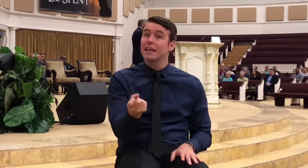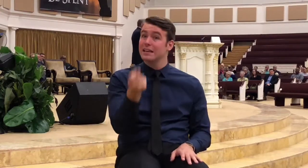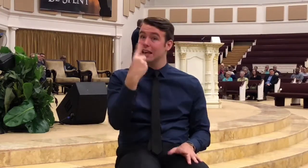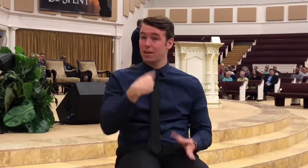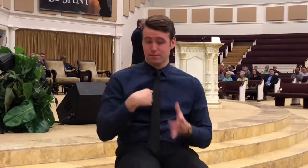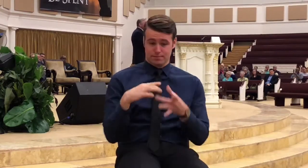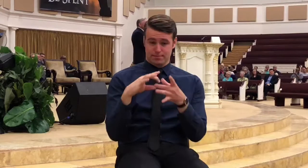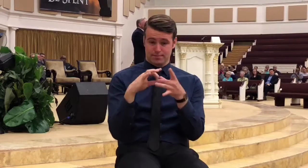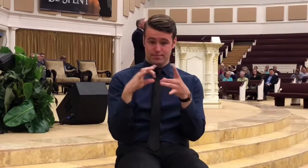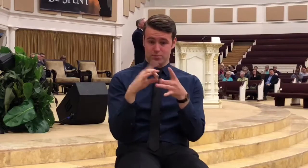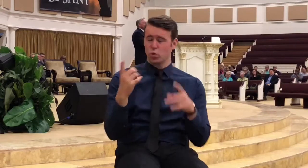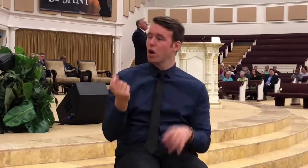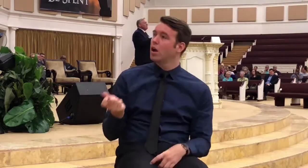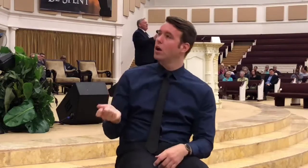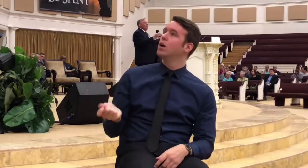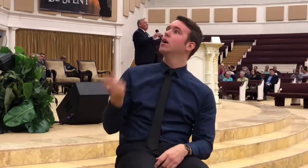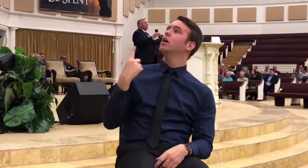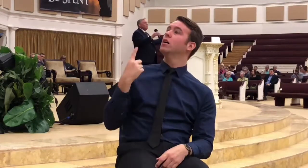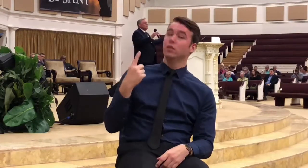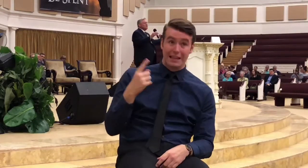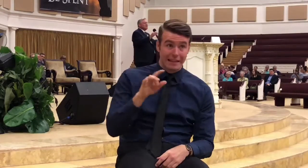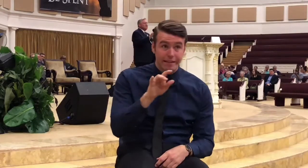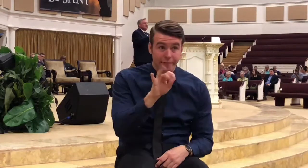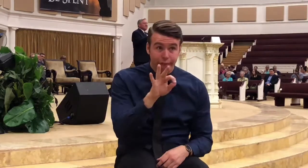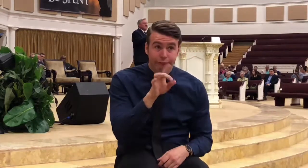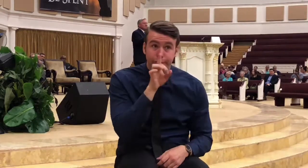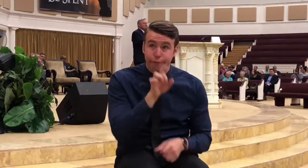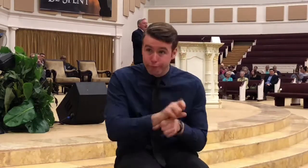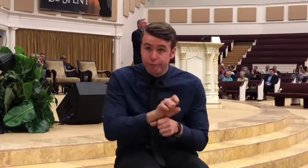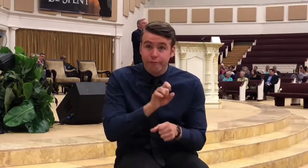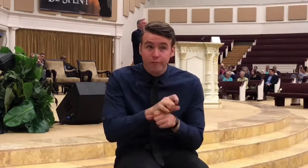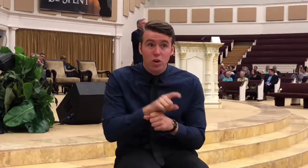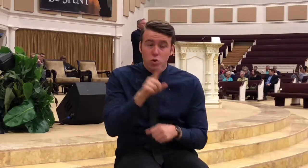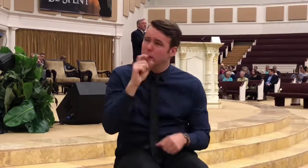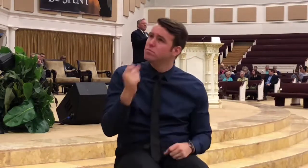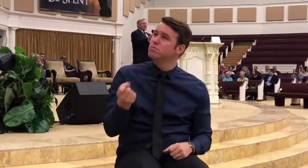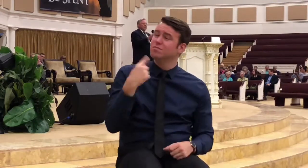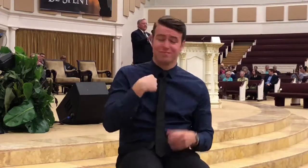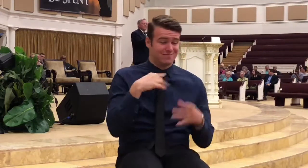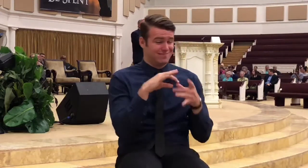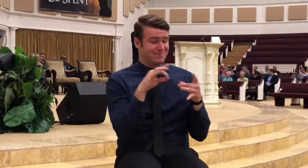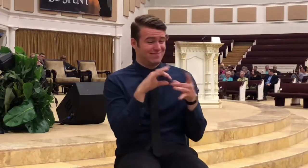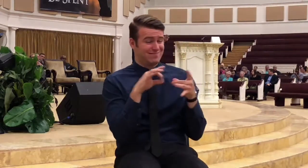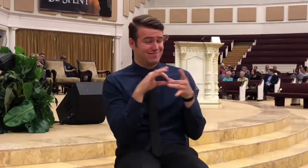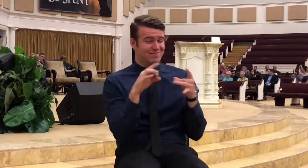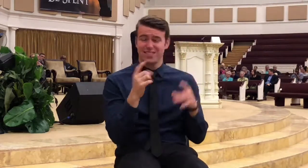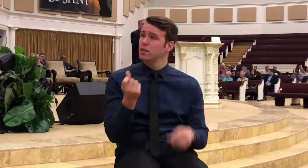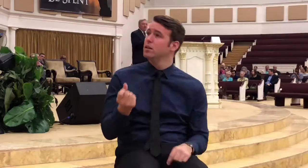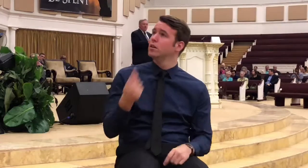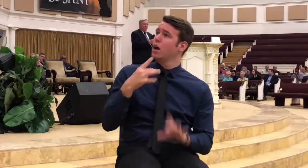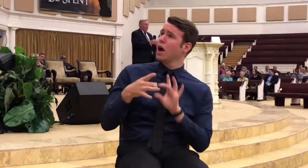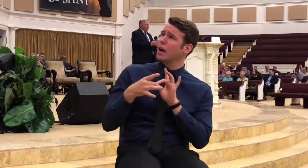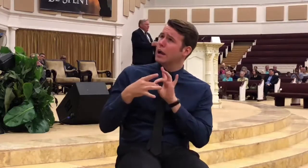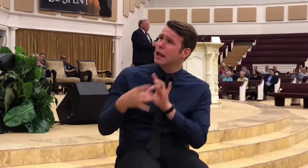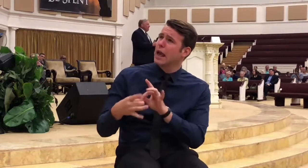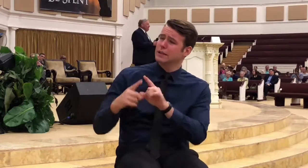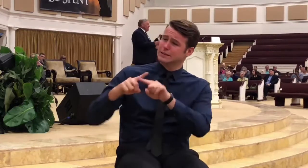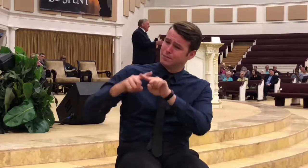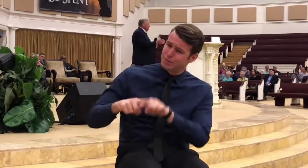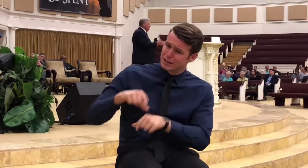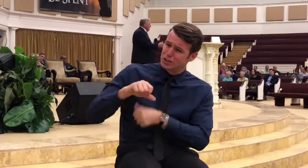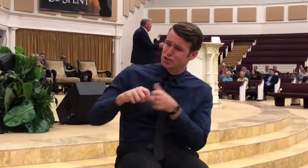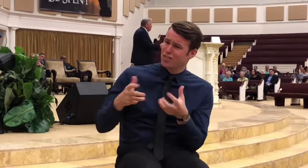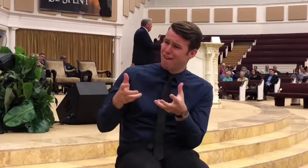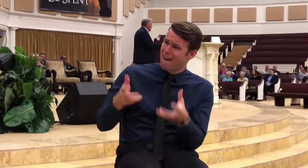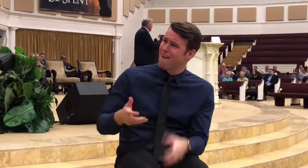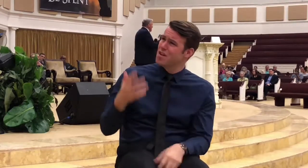about tonight and you see the size of the connectivity that you and I are involved with,